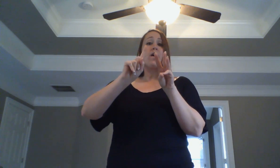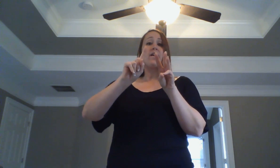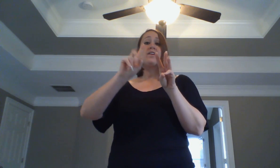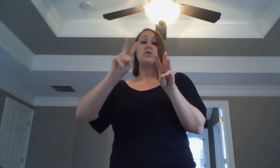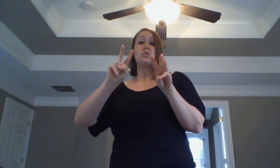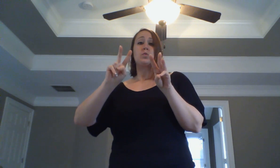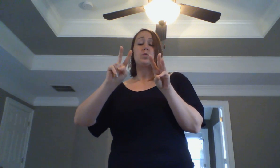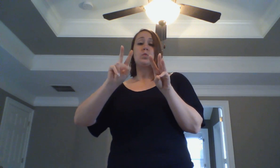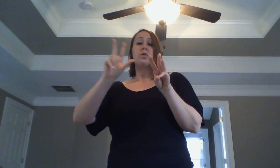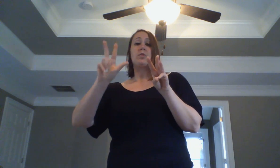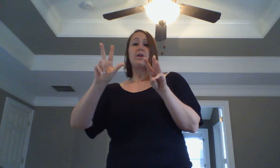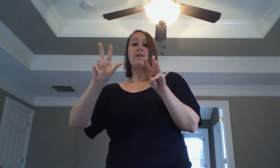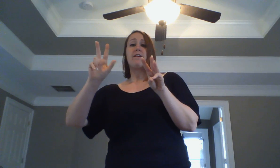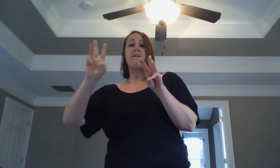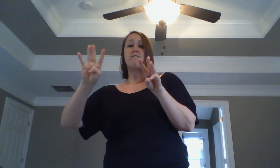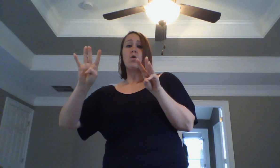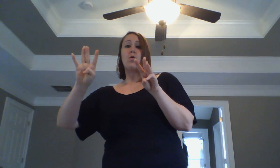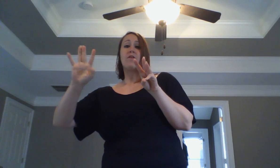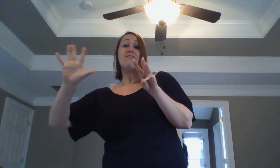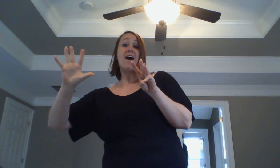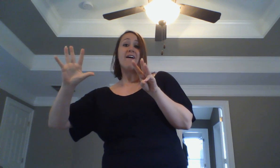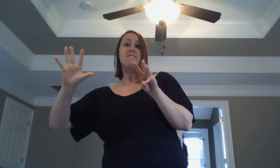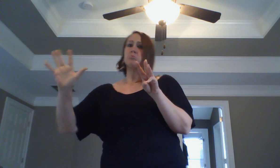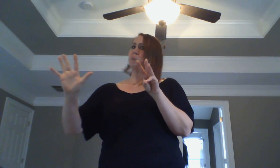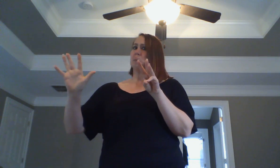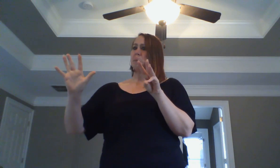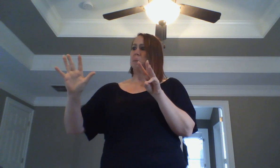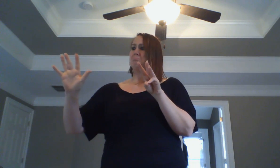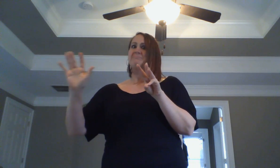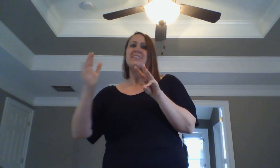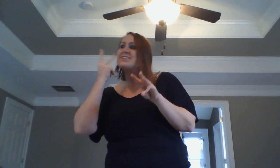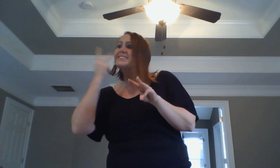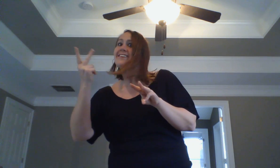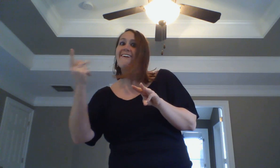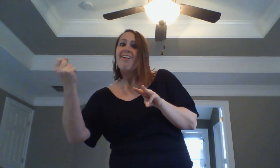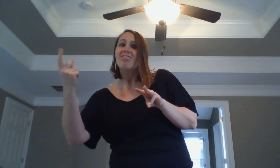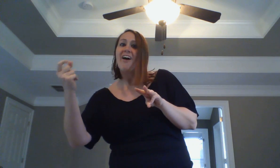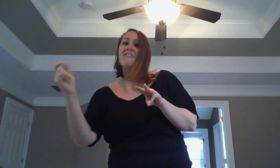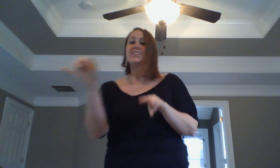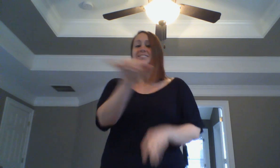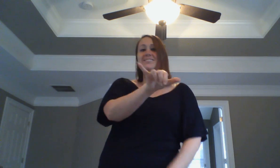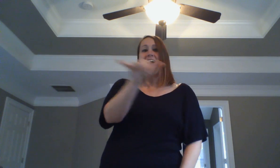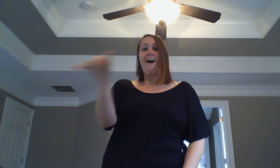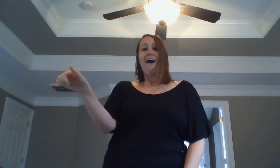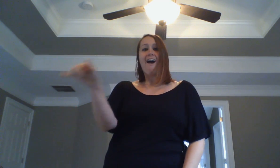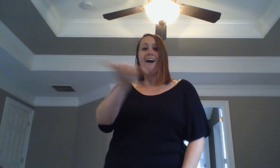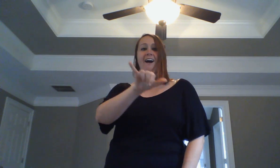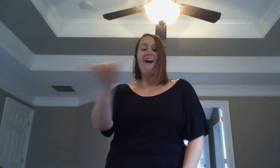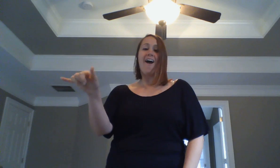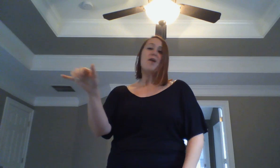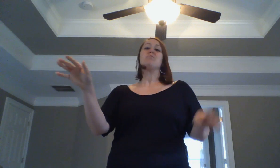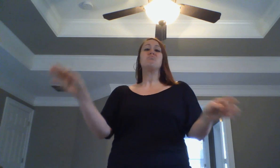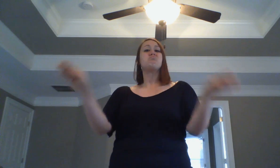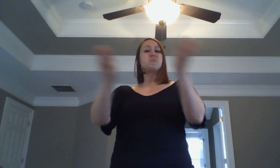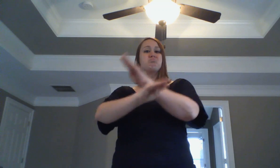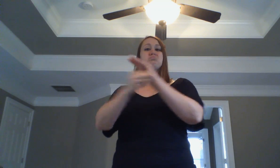3, 4, 5. We get to the same place. And I think you might want to try this on a bunch of problems, and you'll see it always works out. That